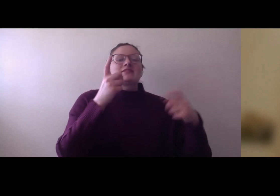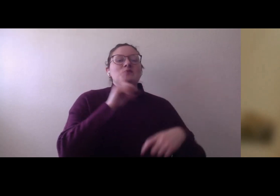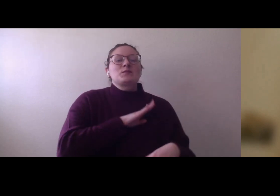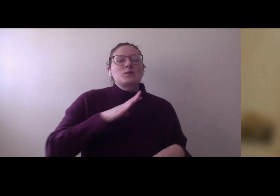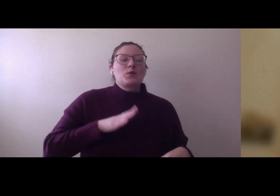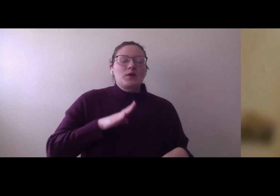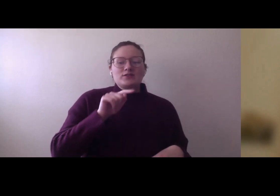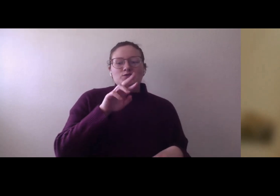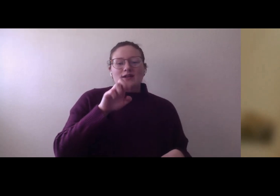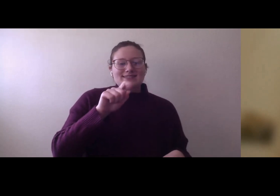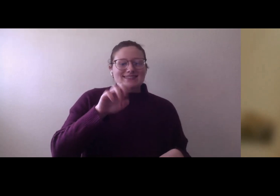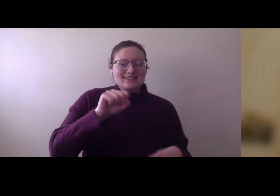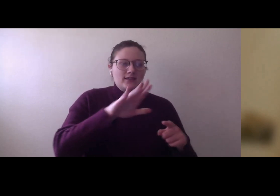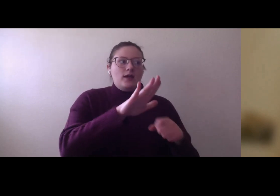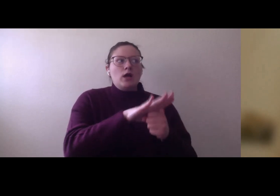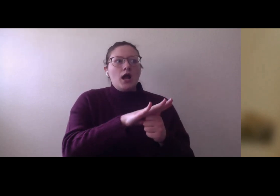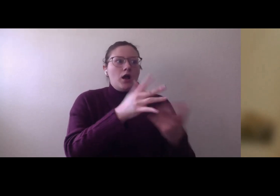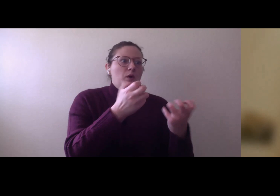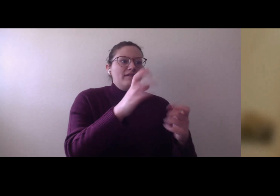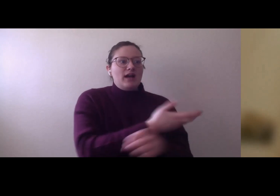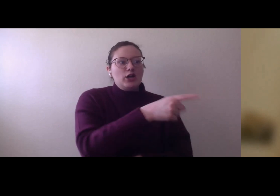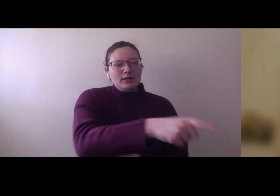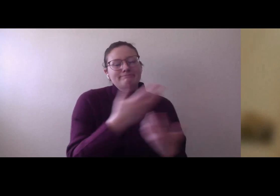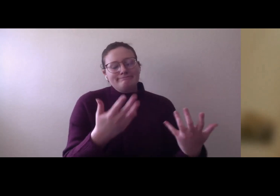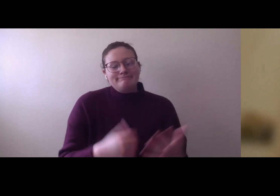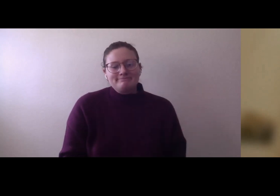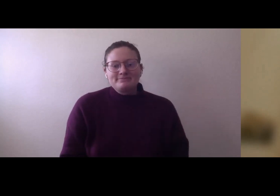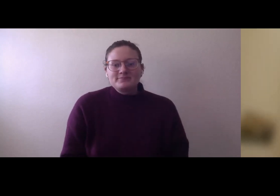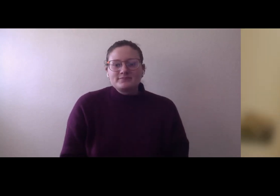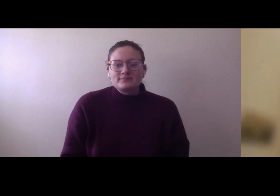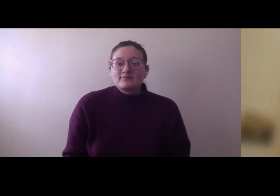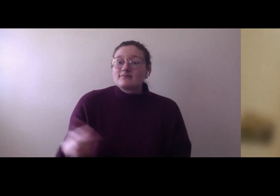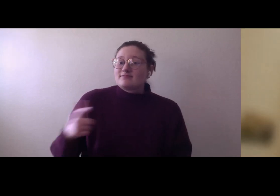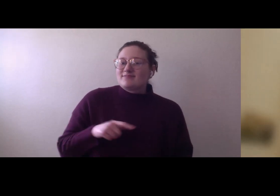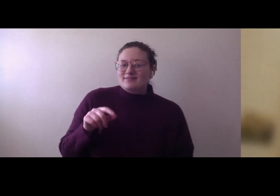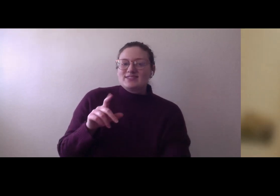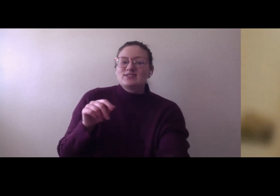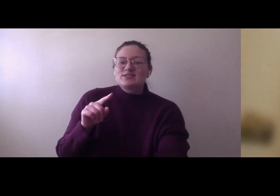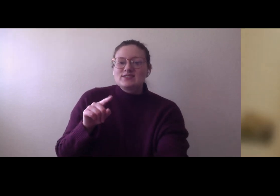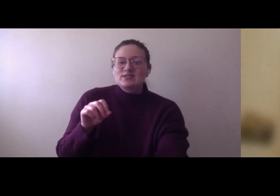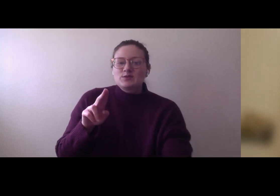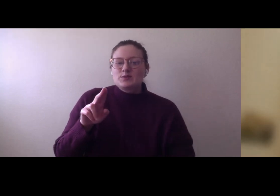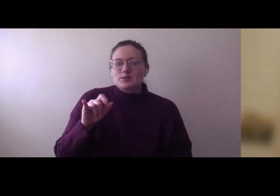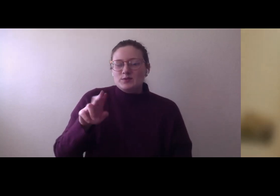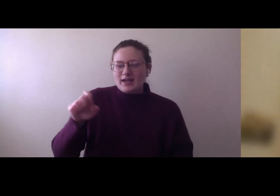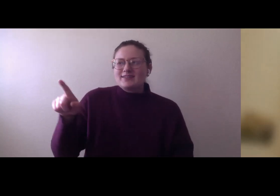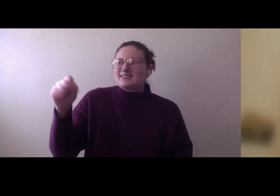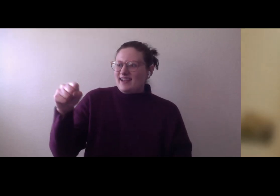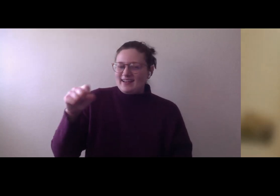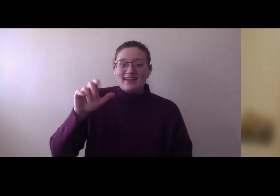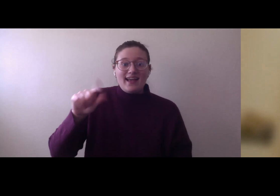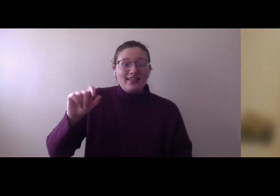trustees' pressure to fire him. Right, right. Yeah, even Caltech, the president, Lee Dubridge, was